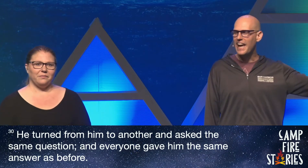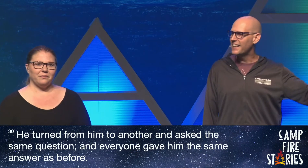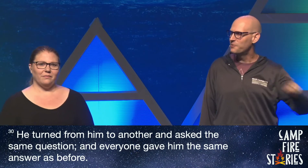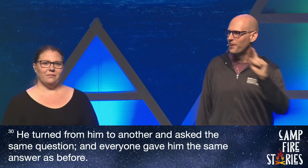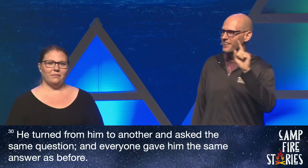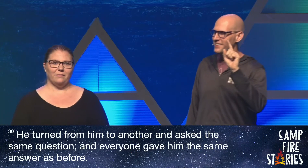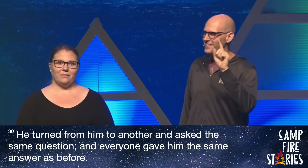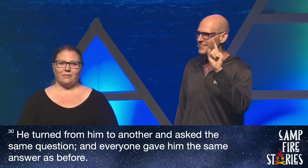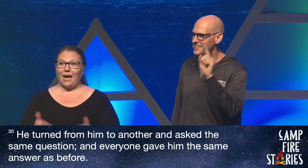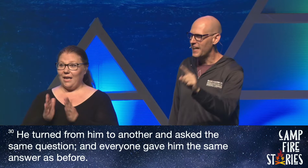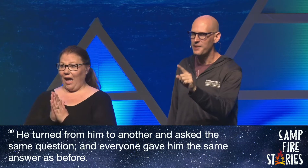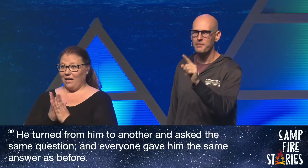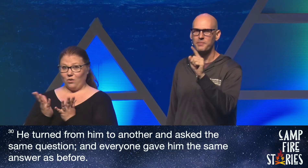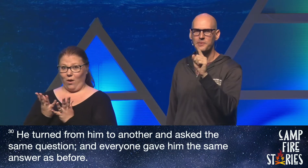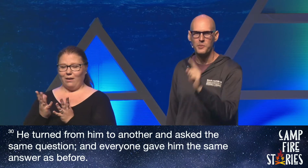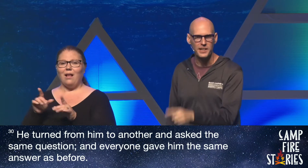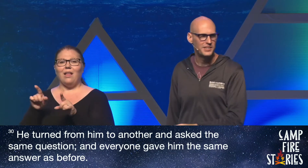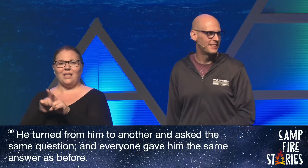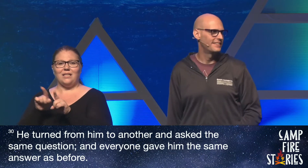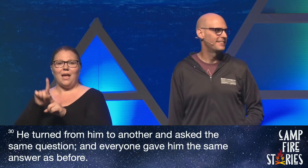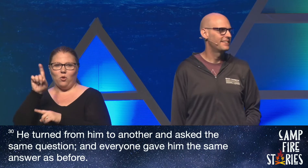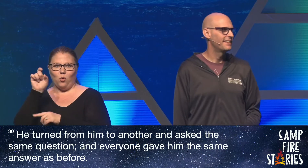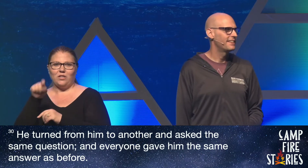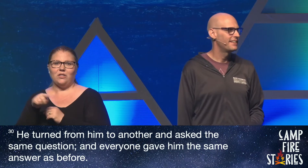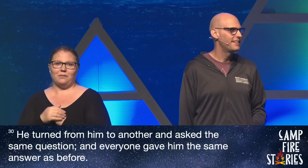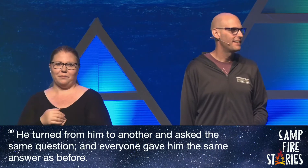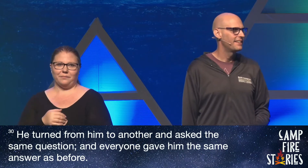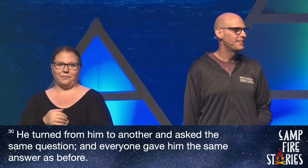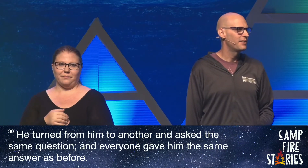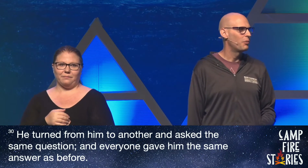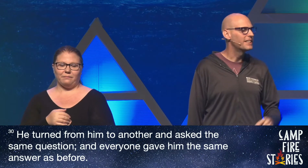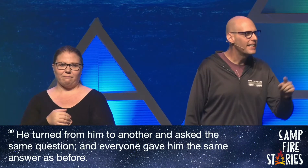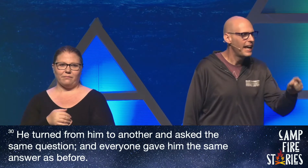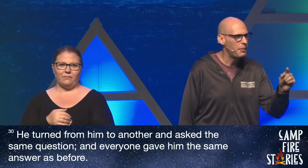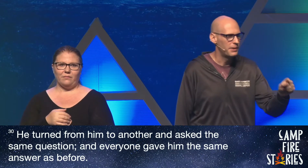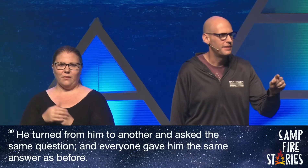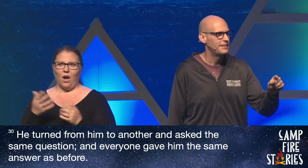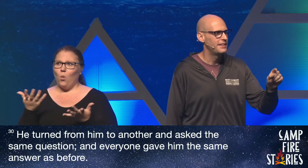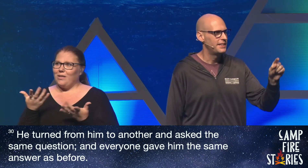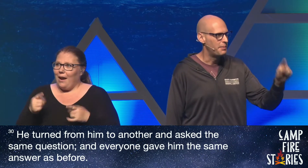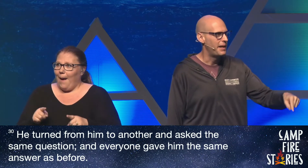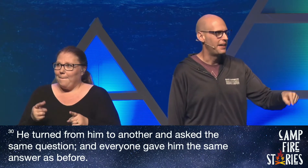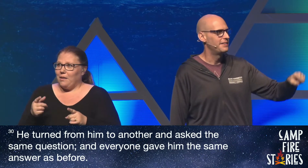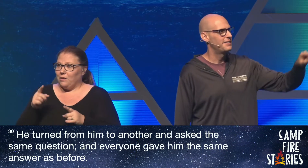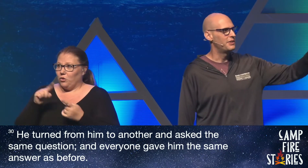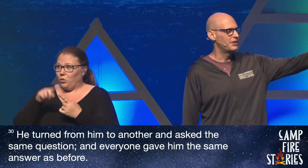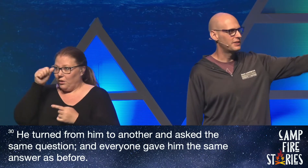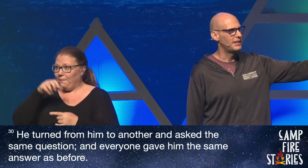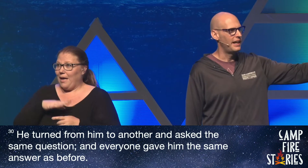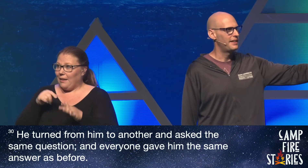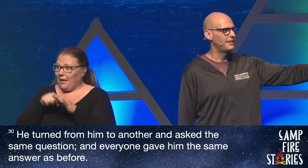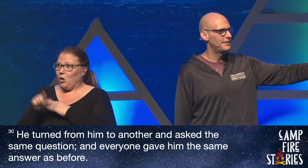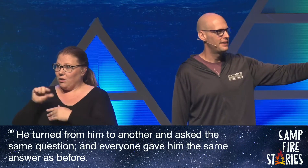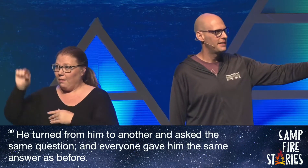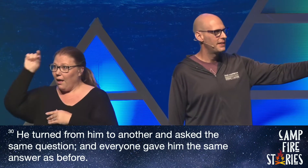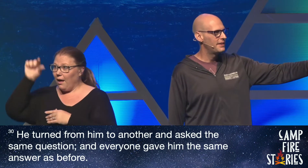And he asked what? The same question. What's going to happen to the man who kills Goliath?